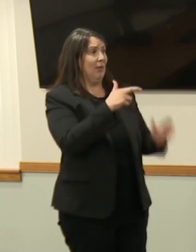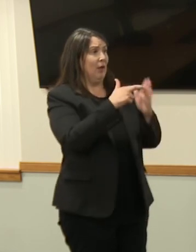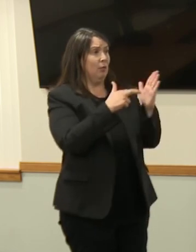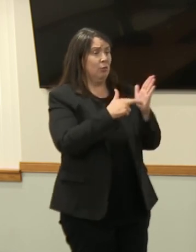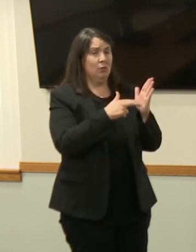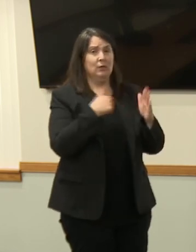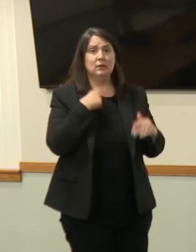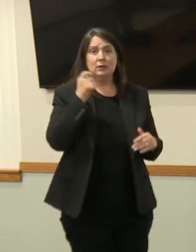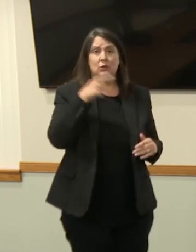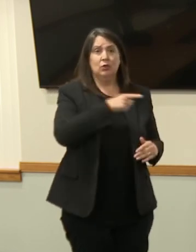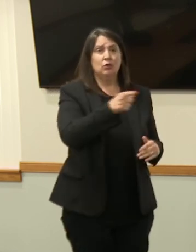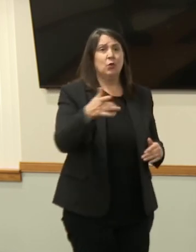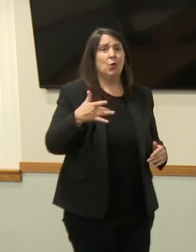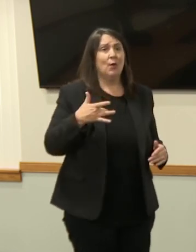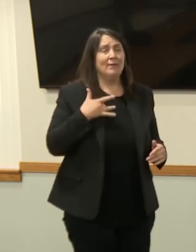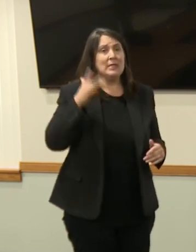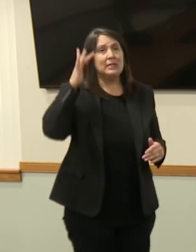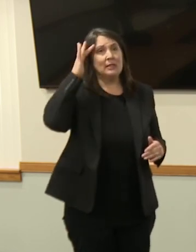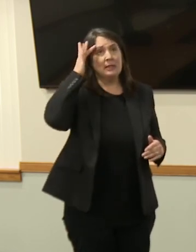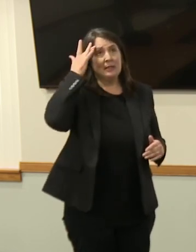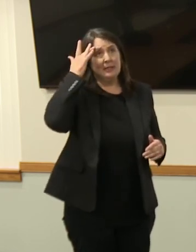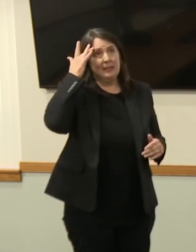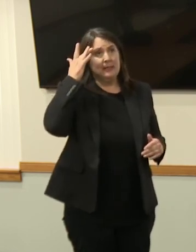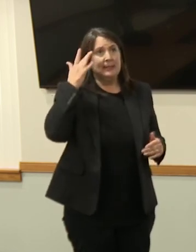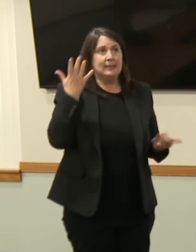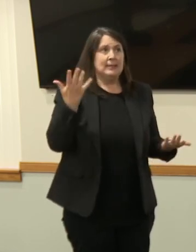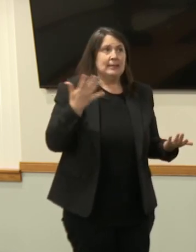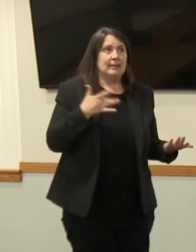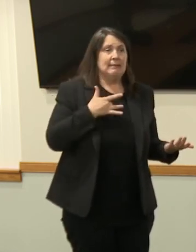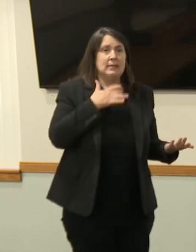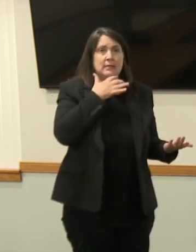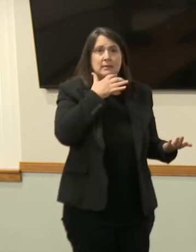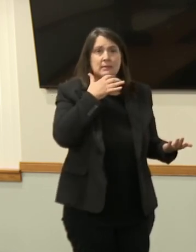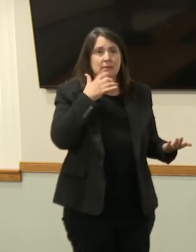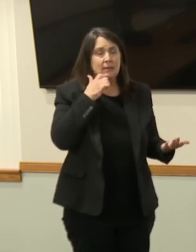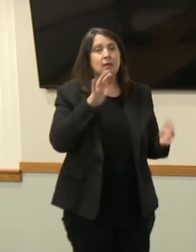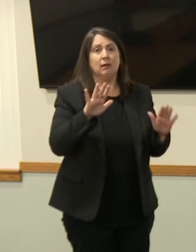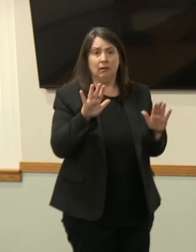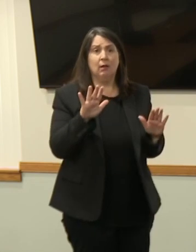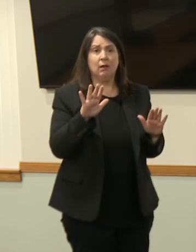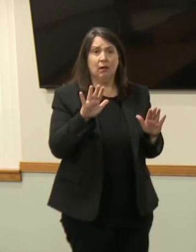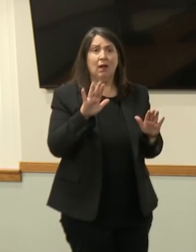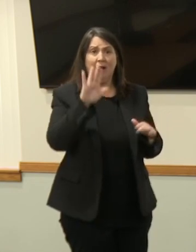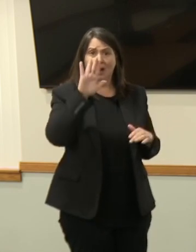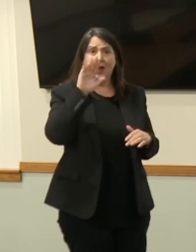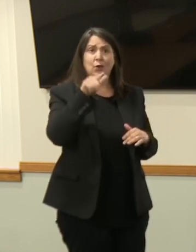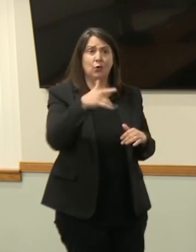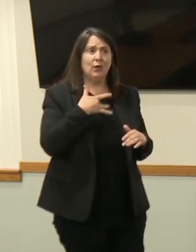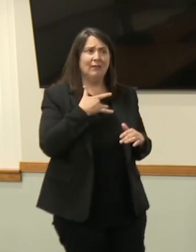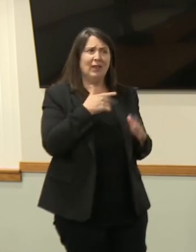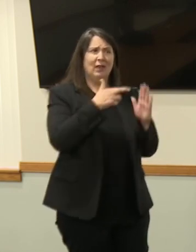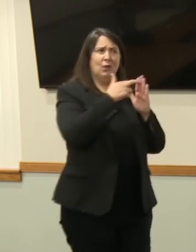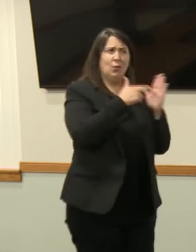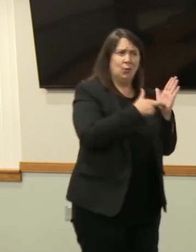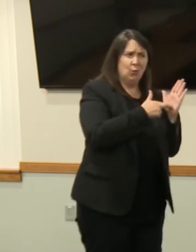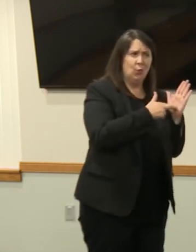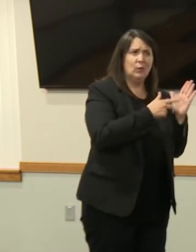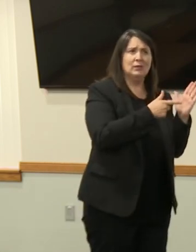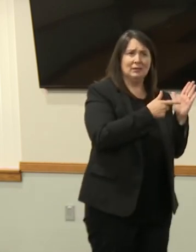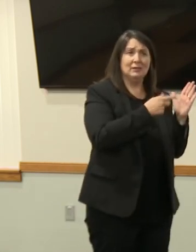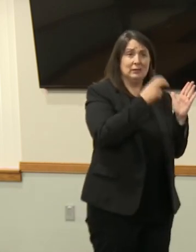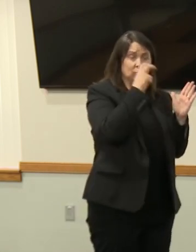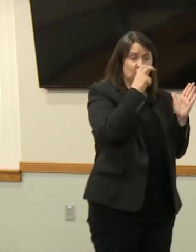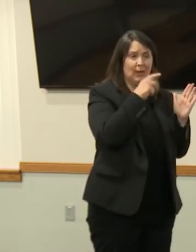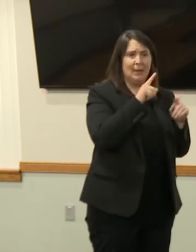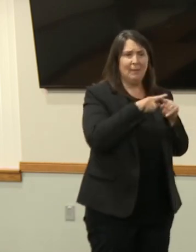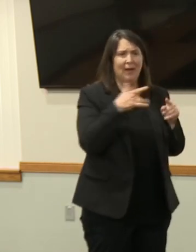is settling in, and there is always those concerns about, well, I heard this one day and this and the other. Everything we're